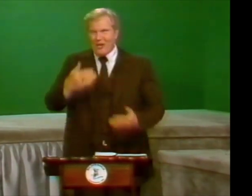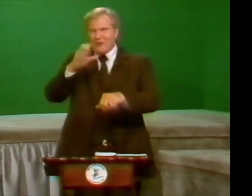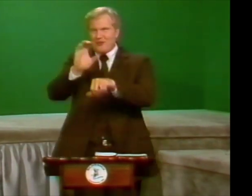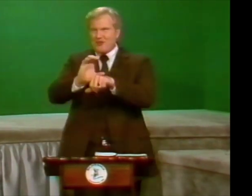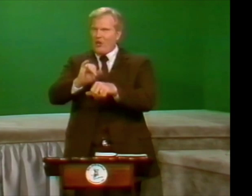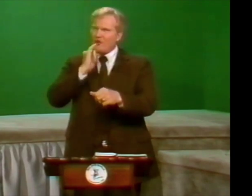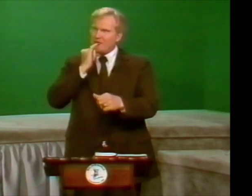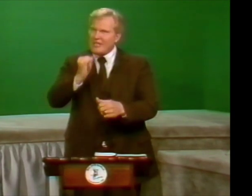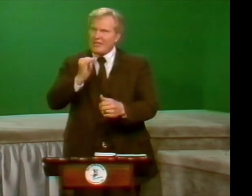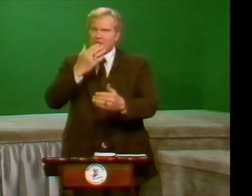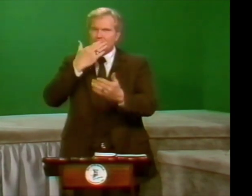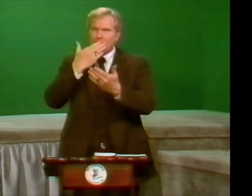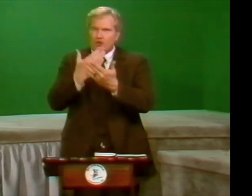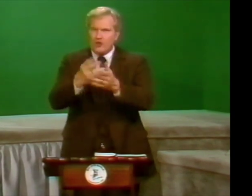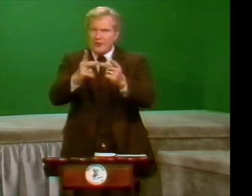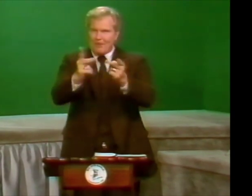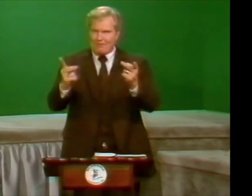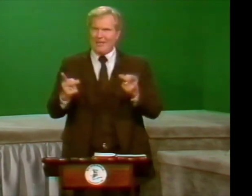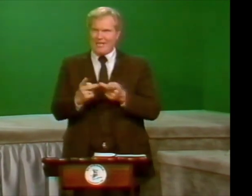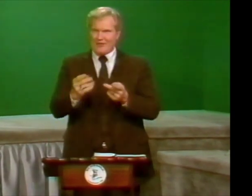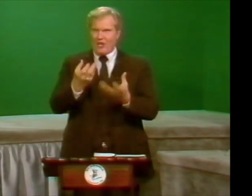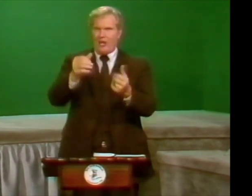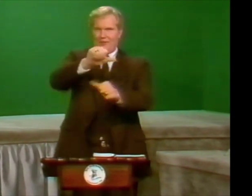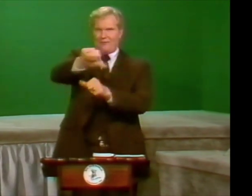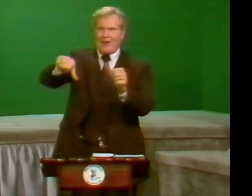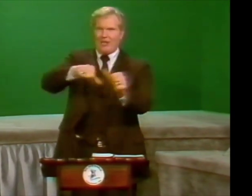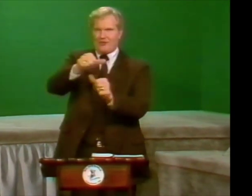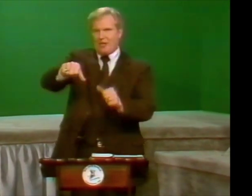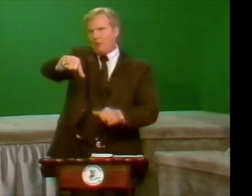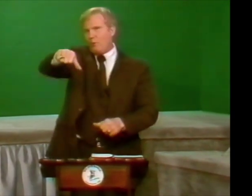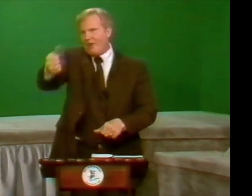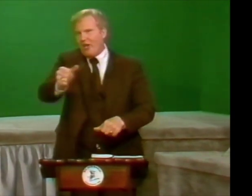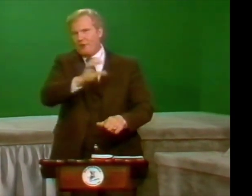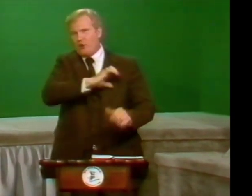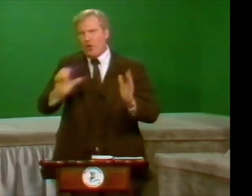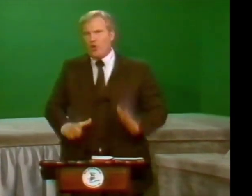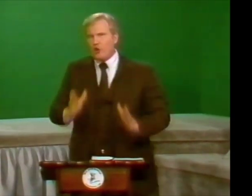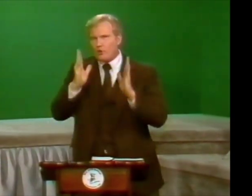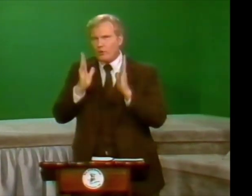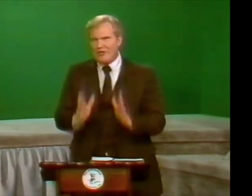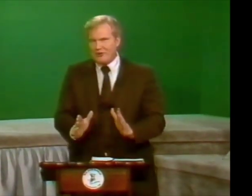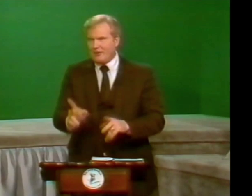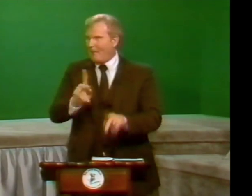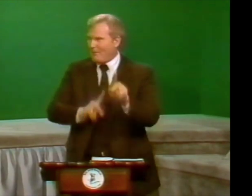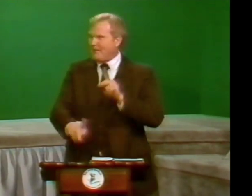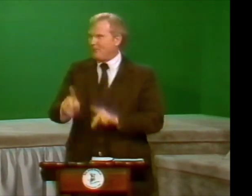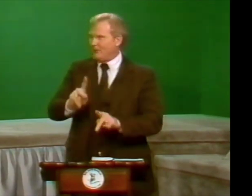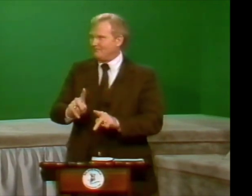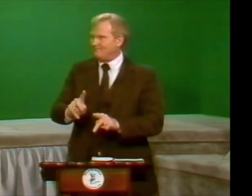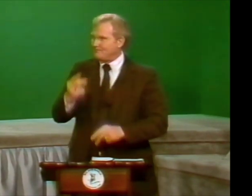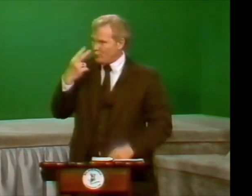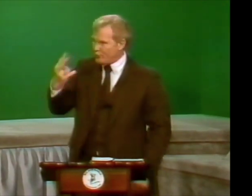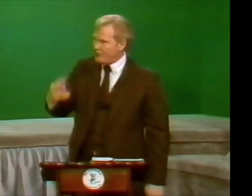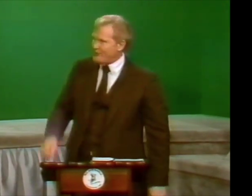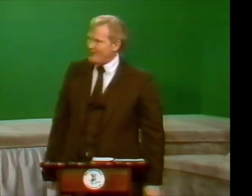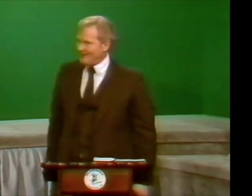The church is a good place of fellowship with other Christian people. I want you to see.